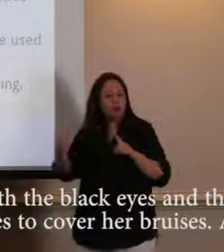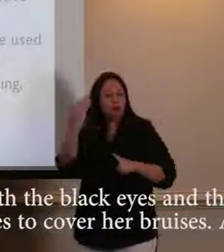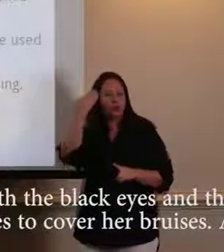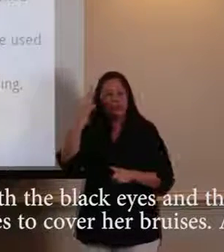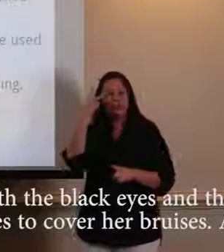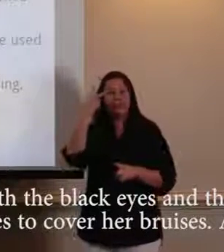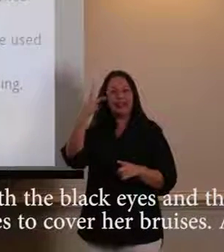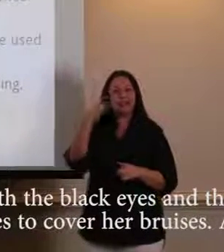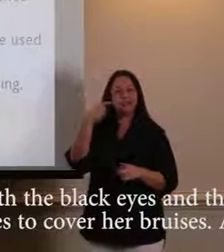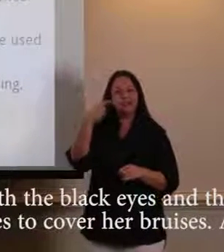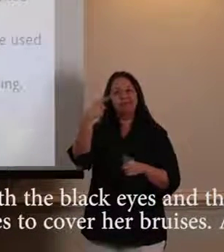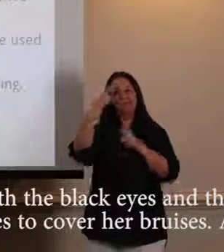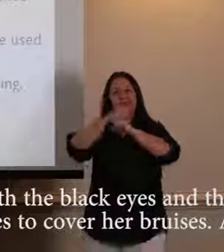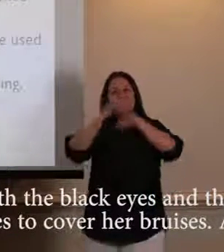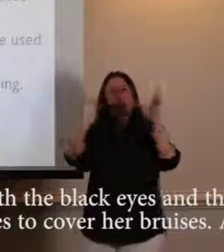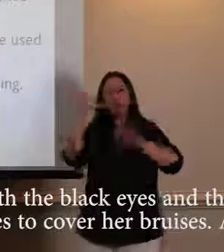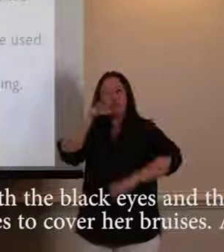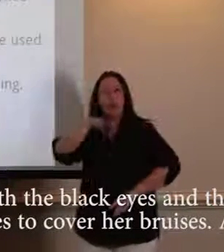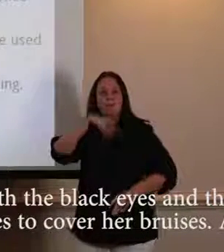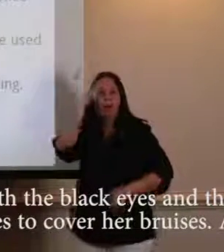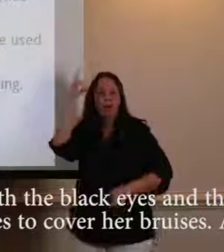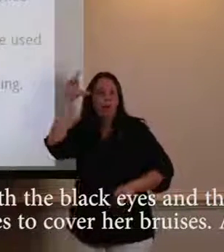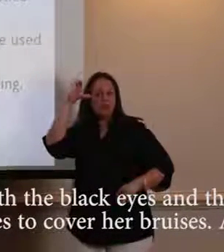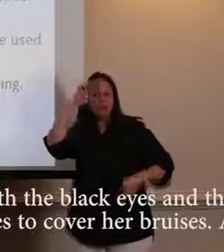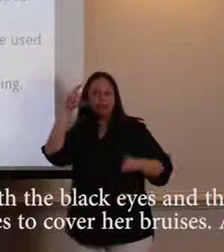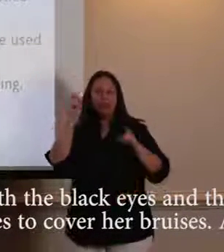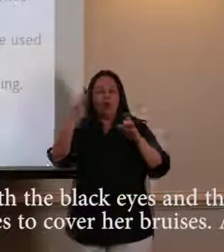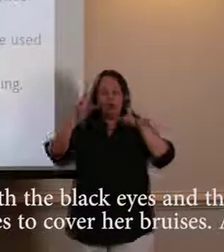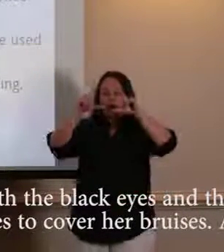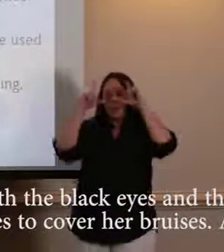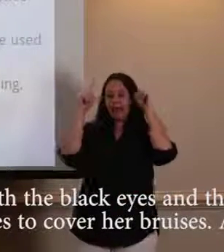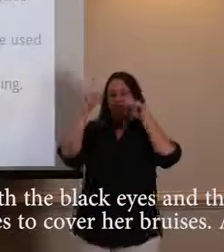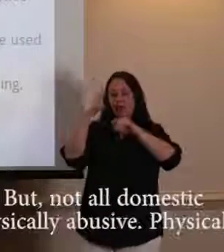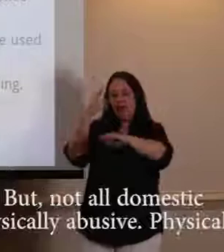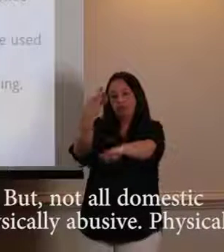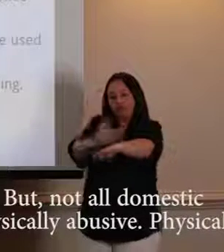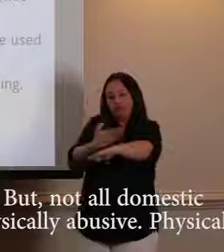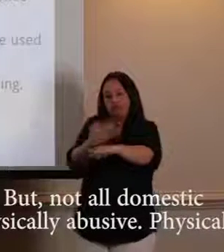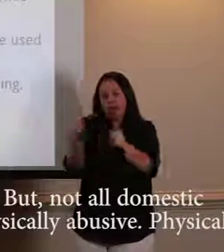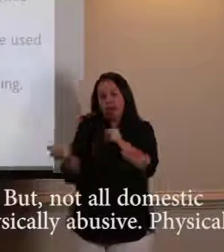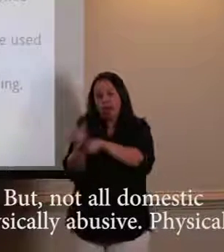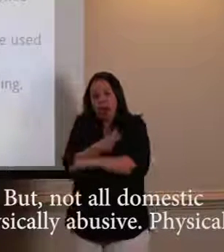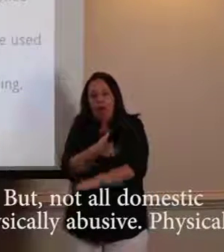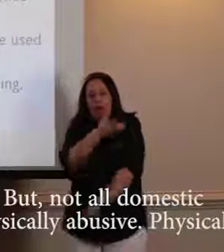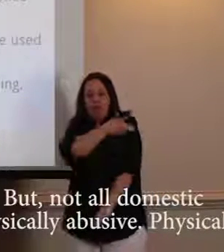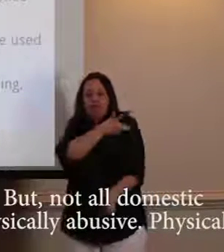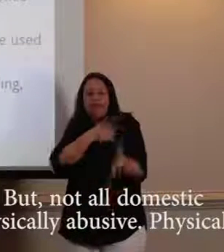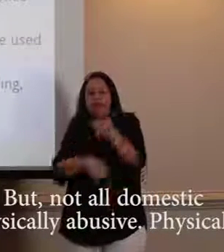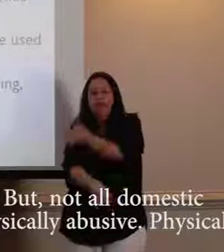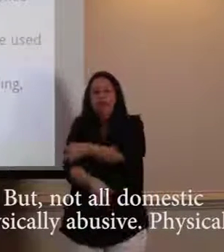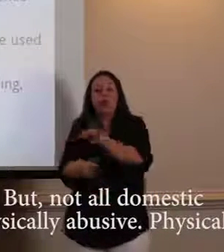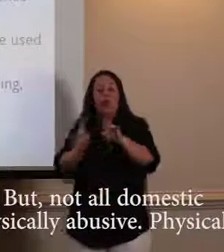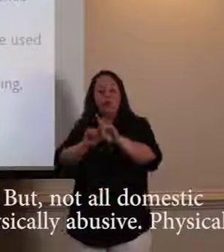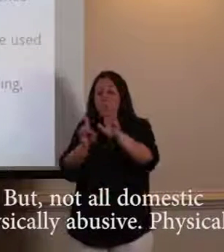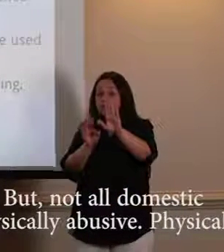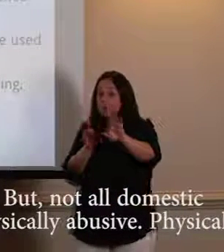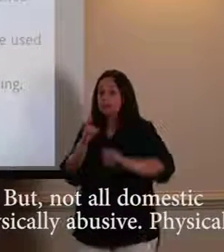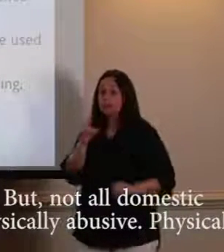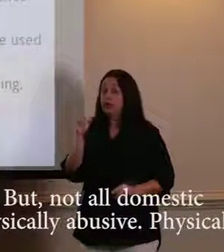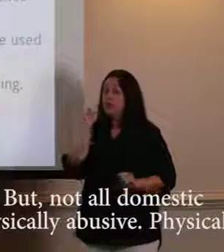black eyes and the sunglasses and the long sleeves to cover her bruises, and of course that is a piece of it. But not all domestic